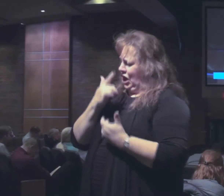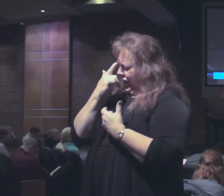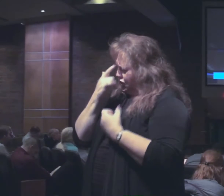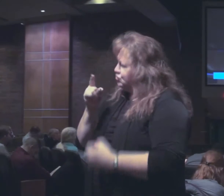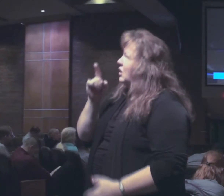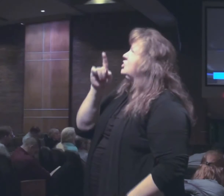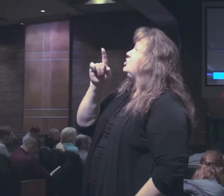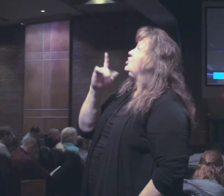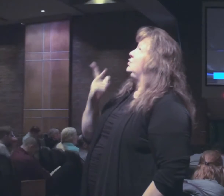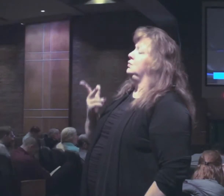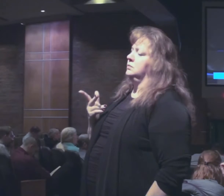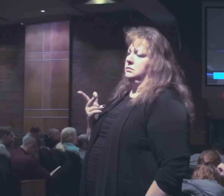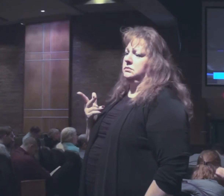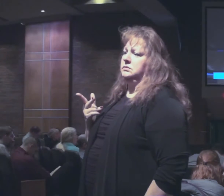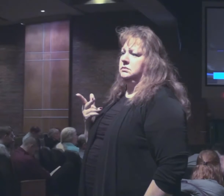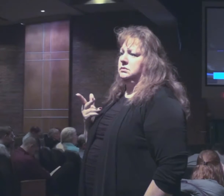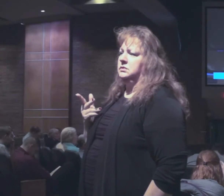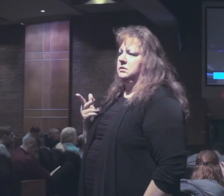in God.